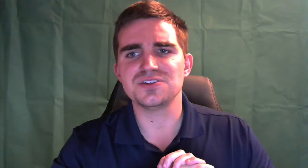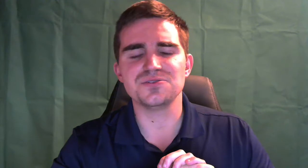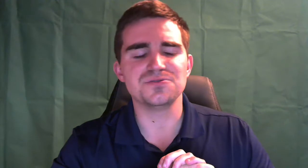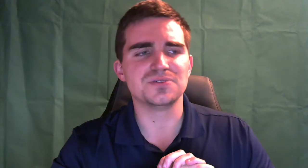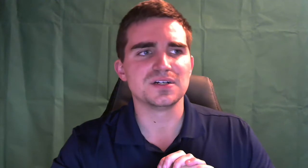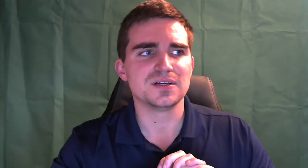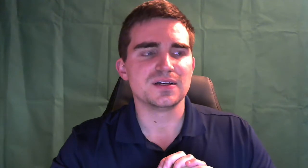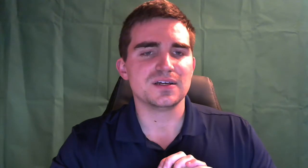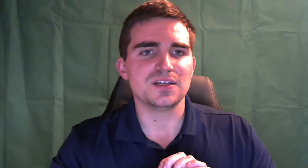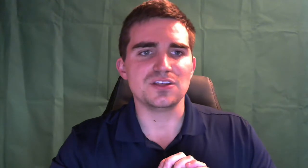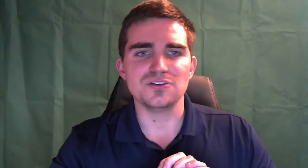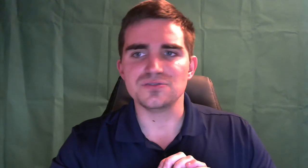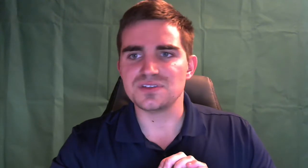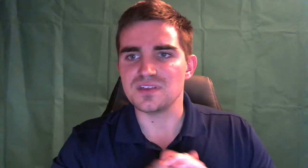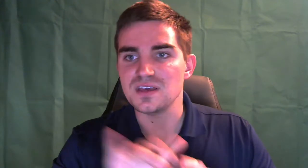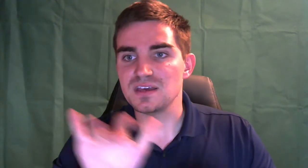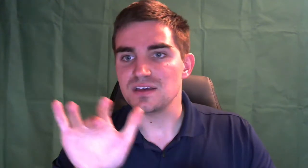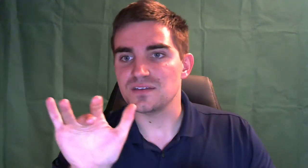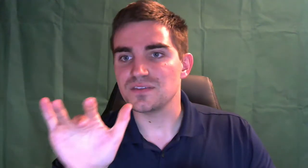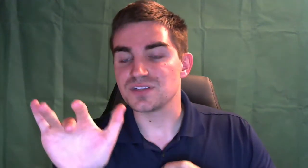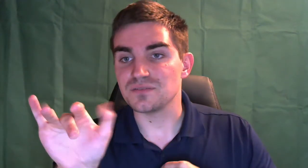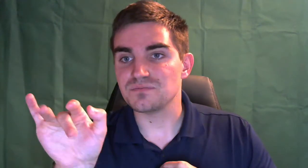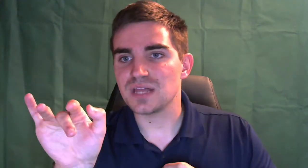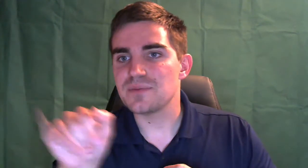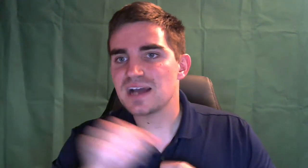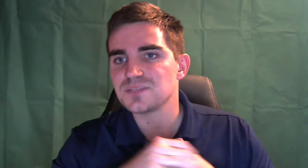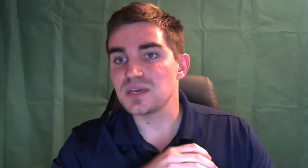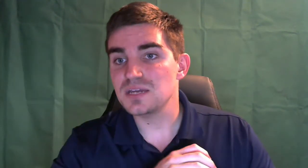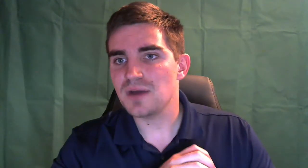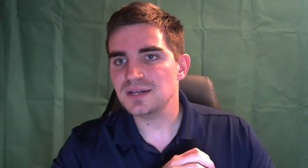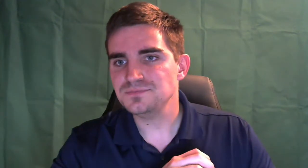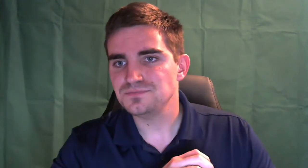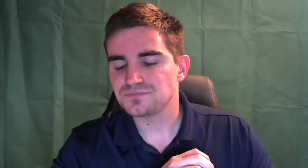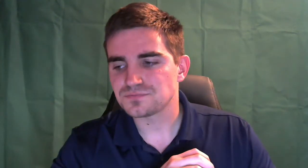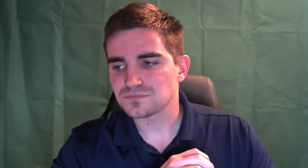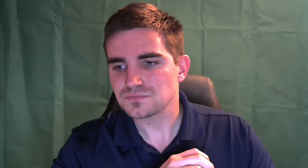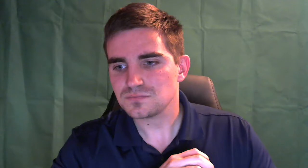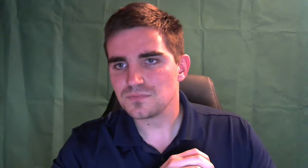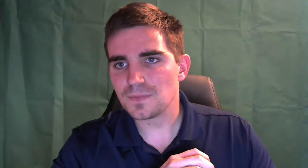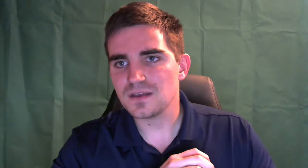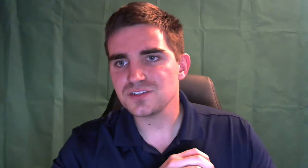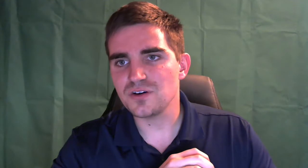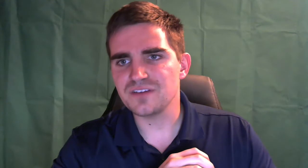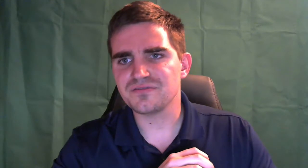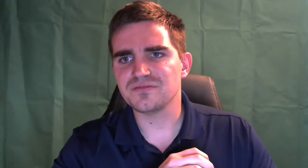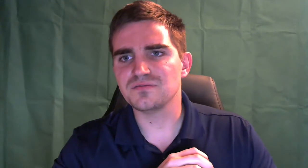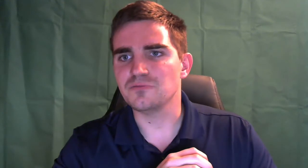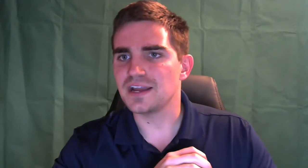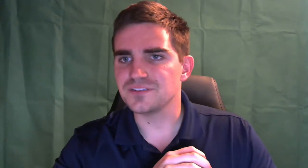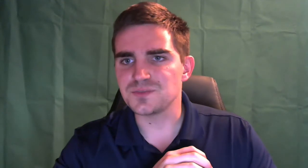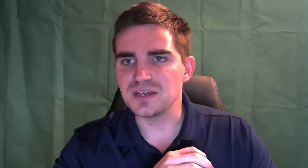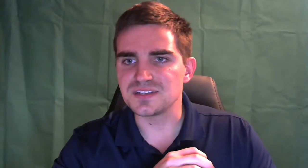to use there's a playback speed button. So if regular speed is still